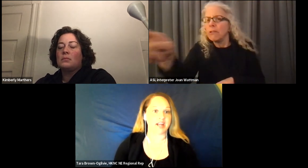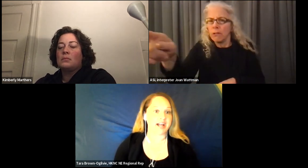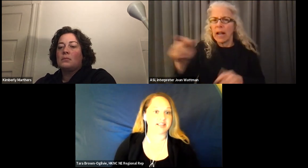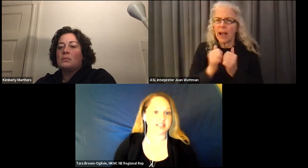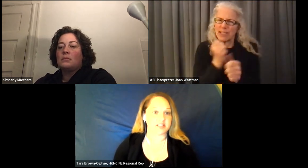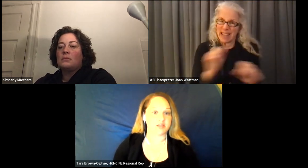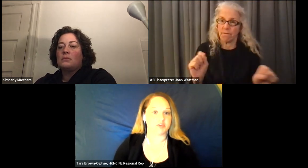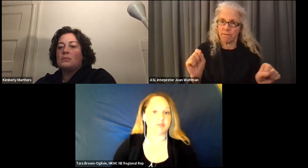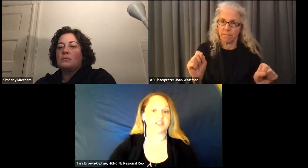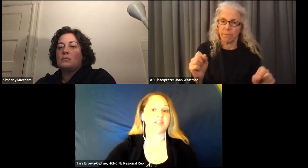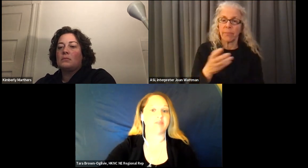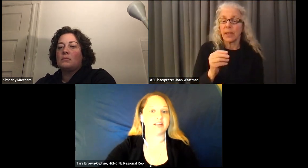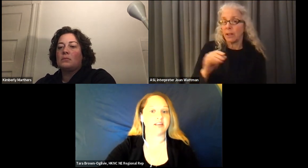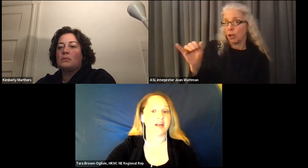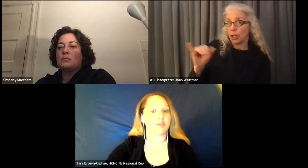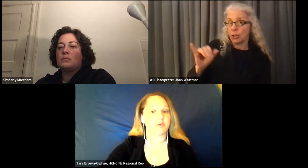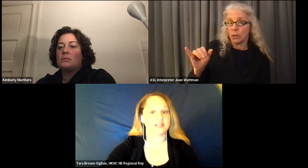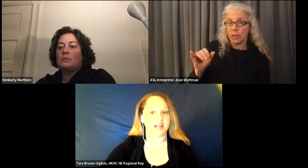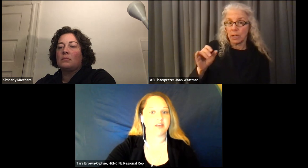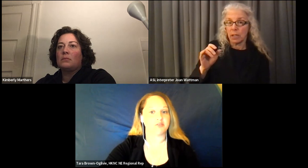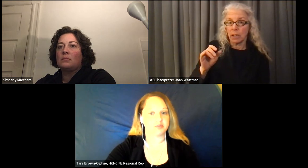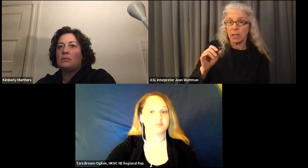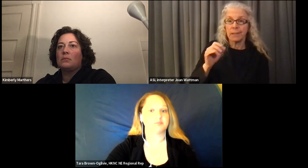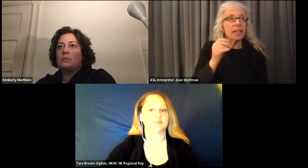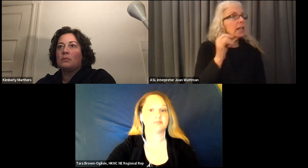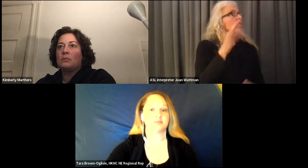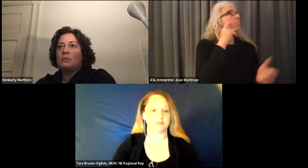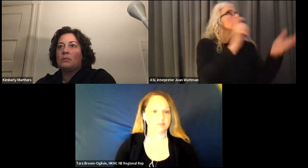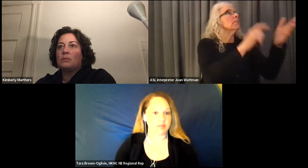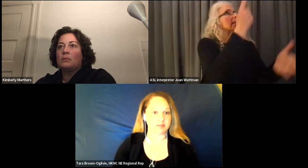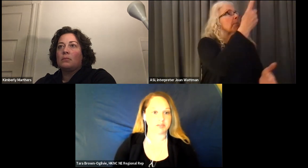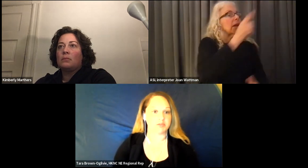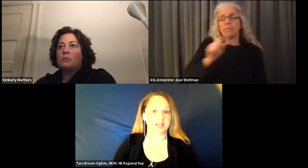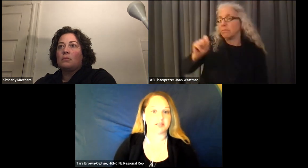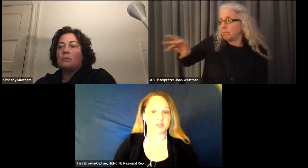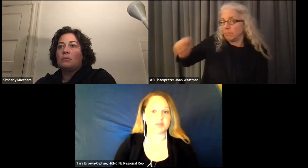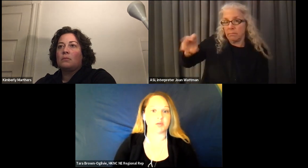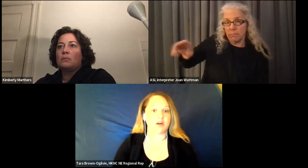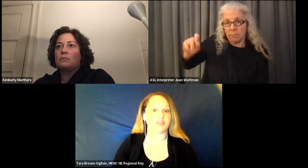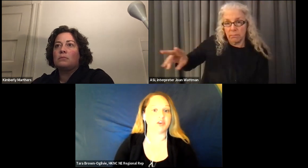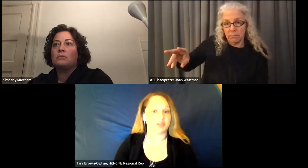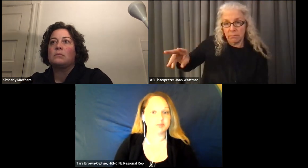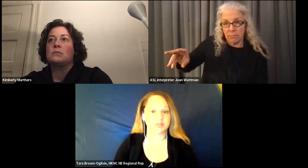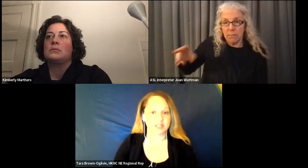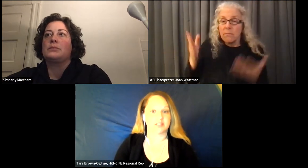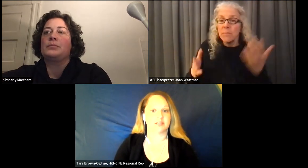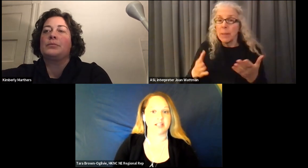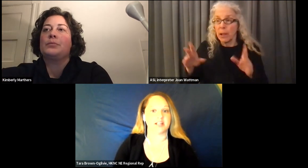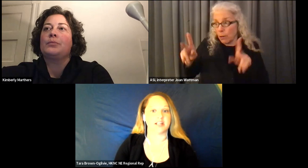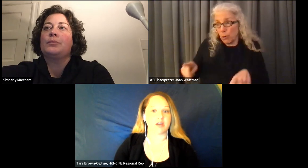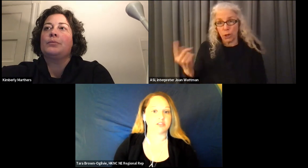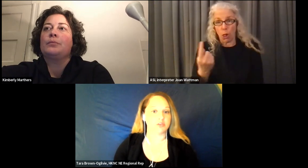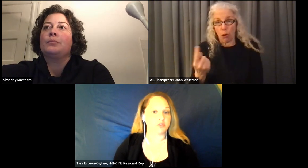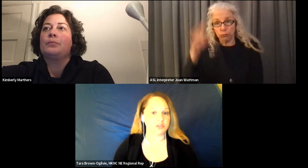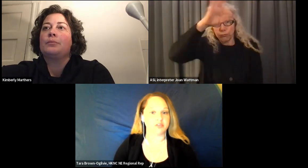and provide access to information that they might not otherwise have been able to get to if they were on their own